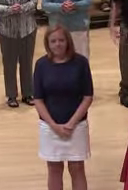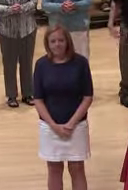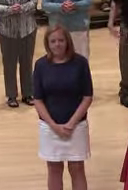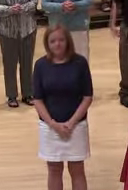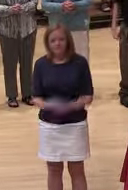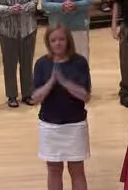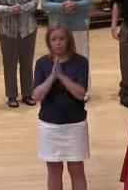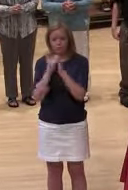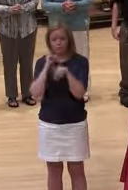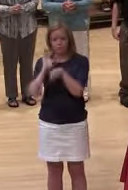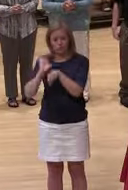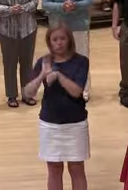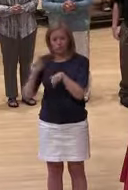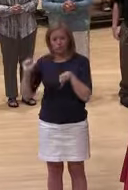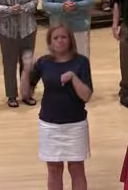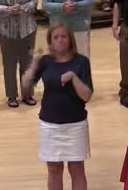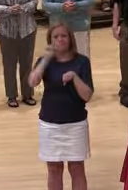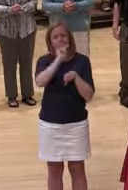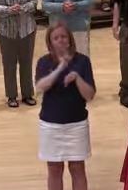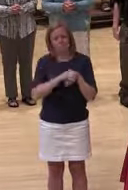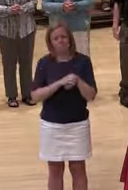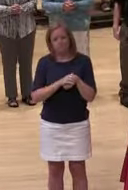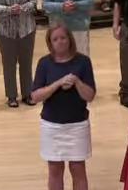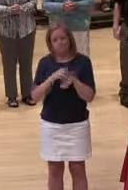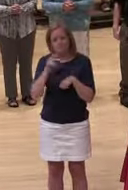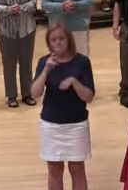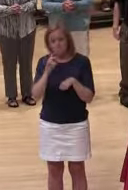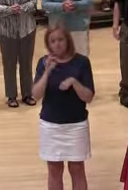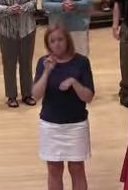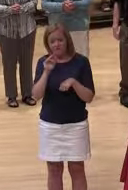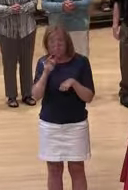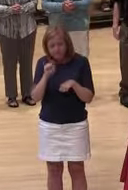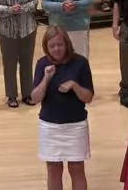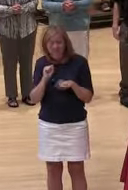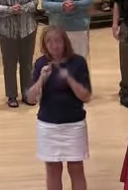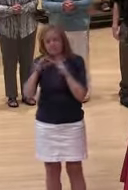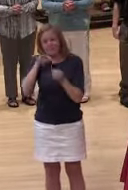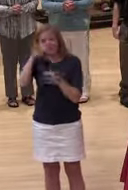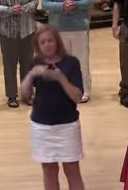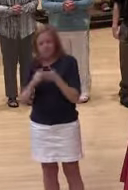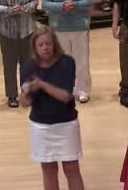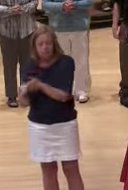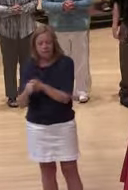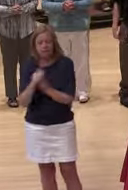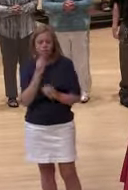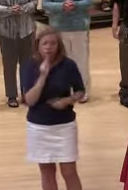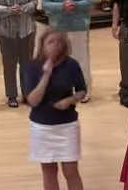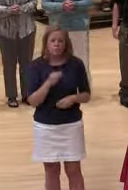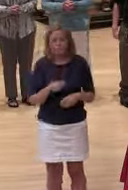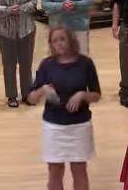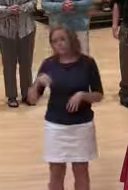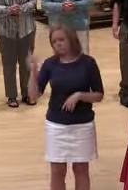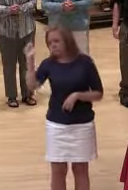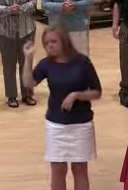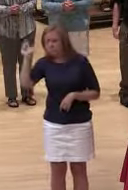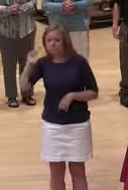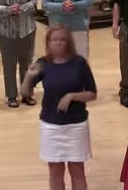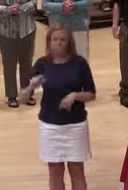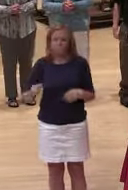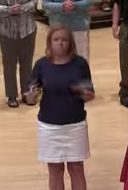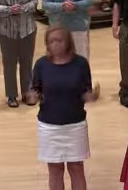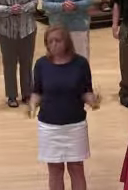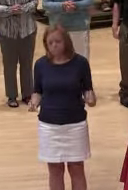We pray for our churches, pray for Pope Francis and all spiritual leaders, pray for Jews, Muslims, Hindus, Buddhists. May